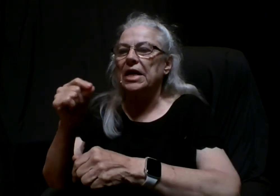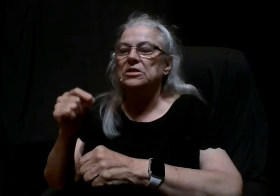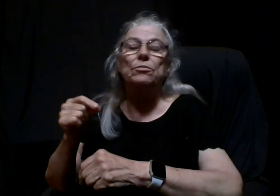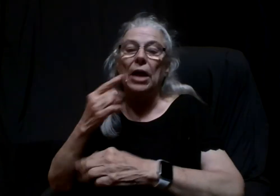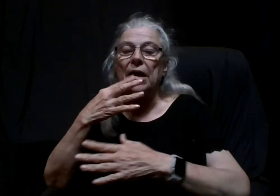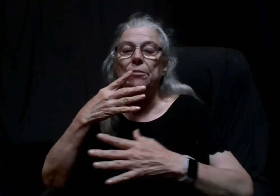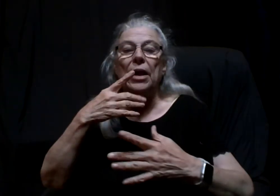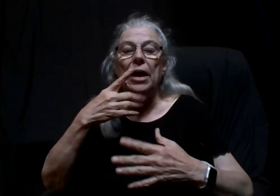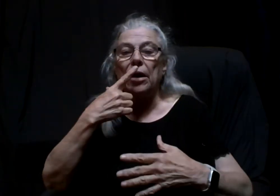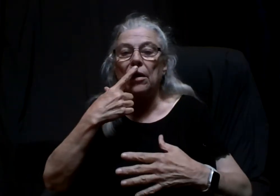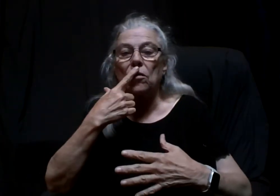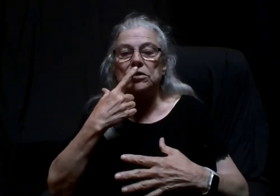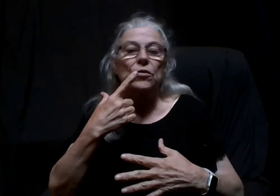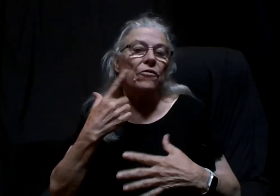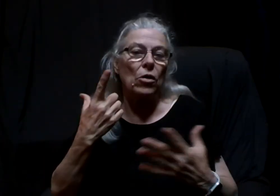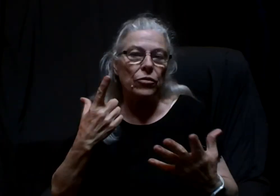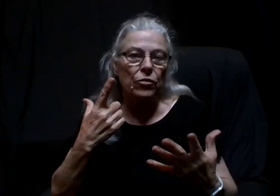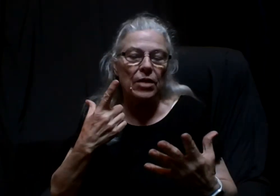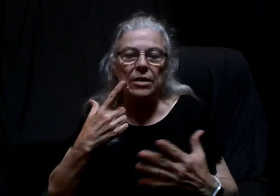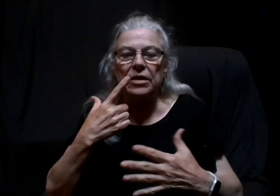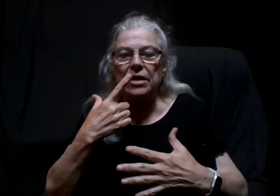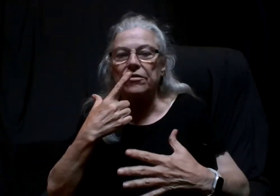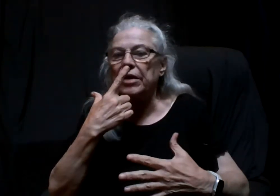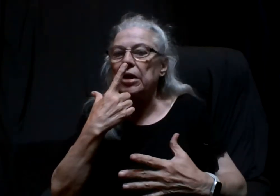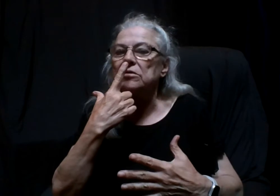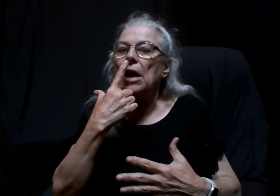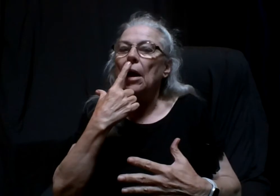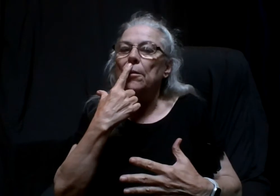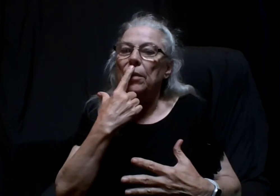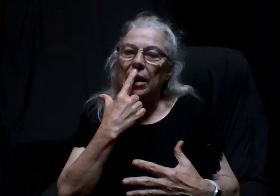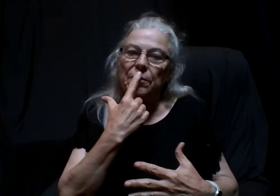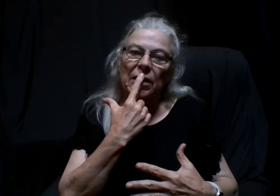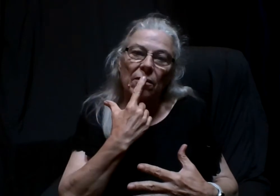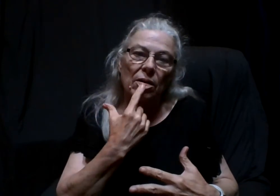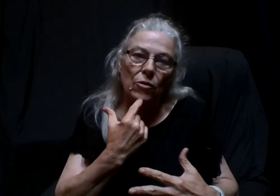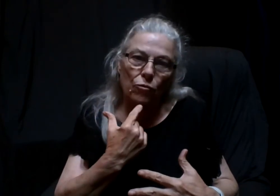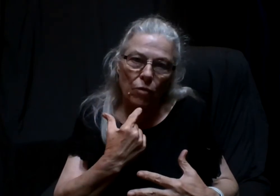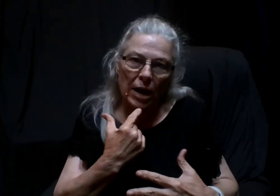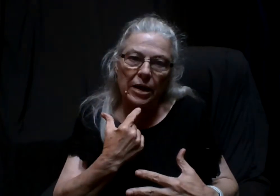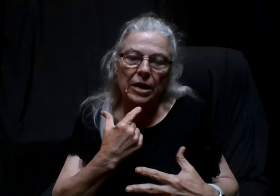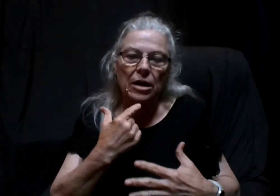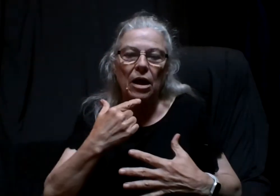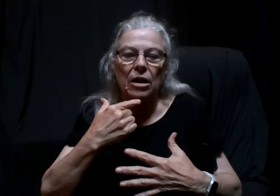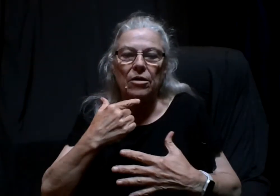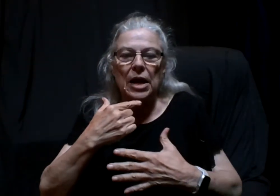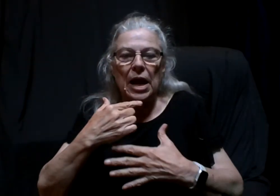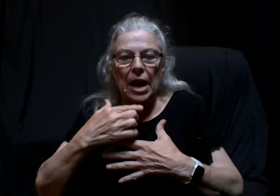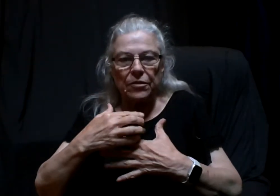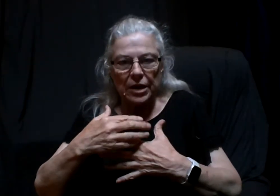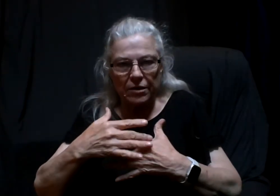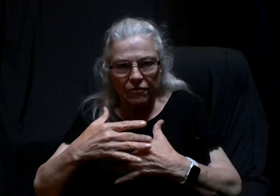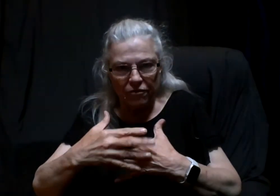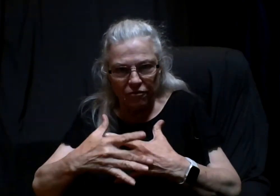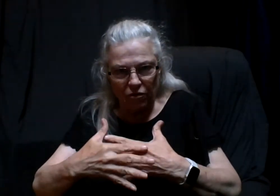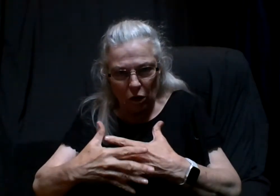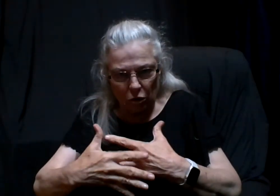Veins and blood, and of course we've gone through that in the other videos. Blood being red in color, and then it